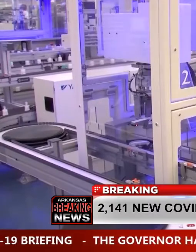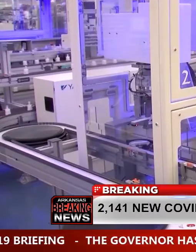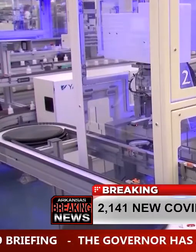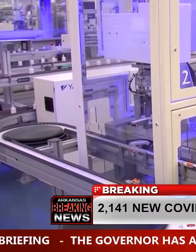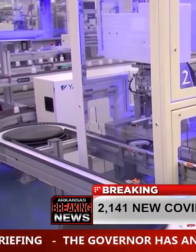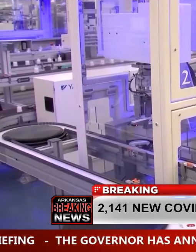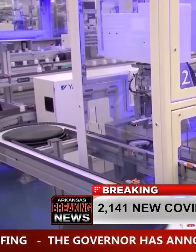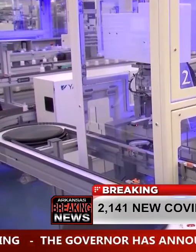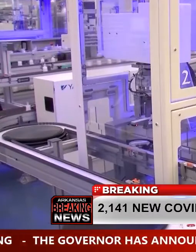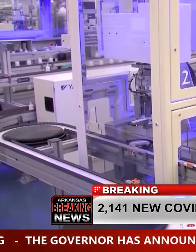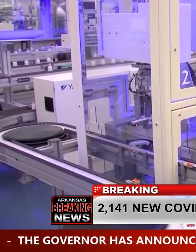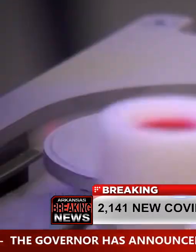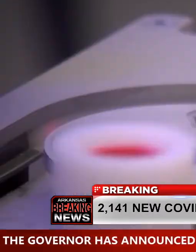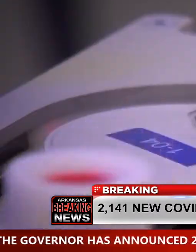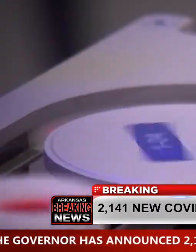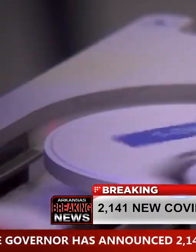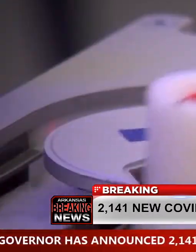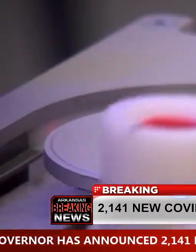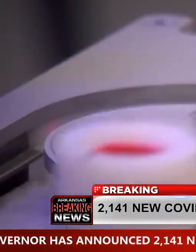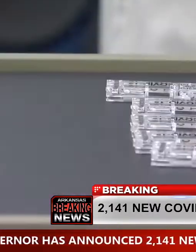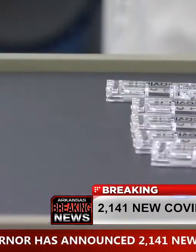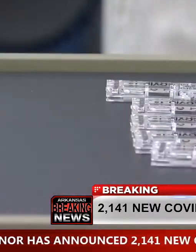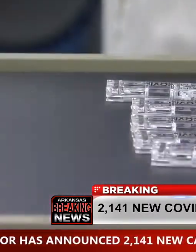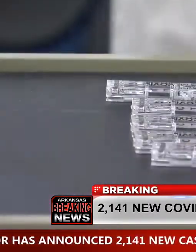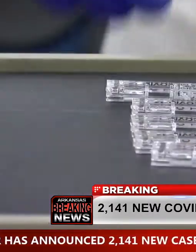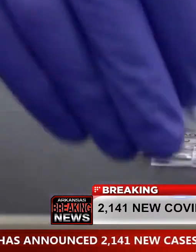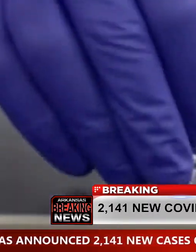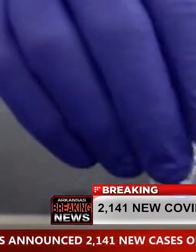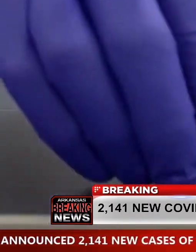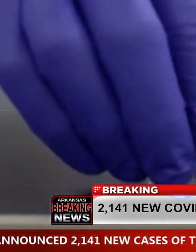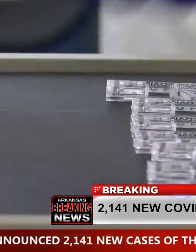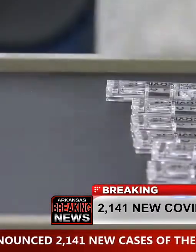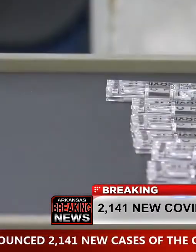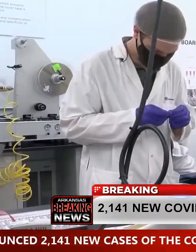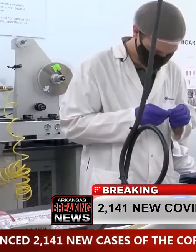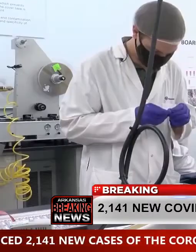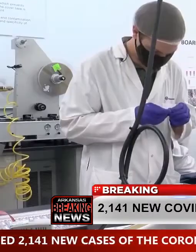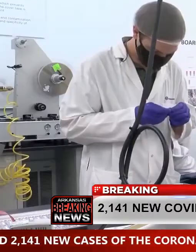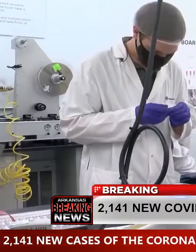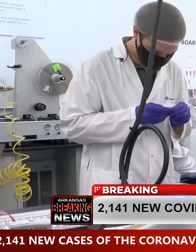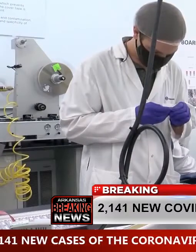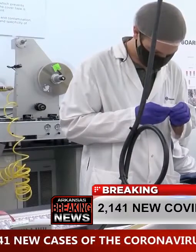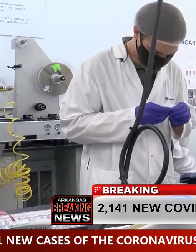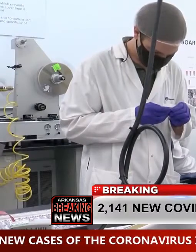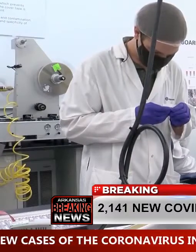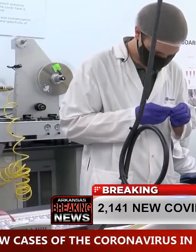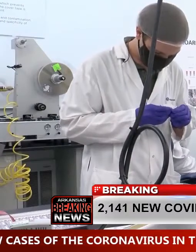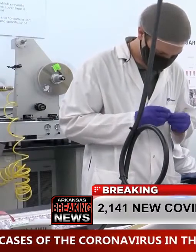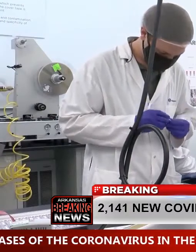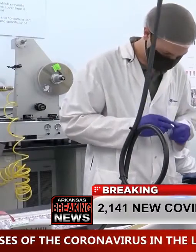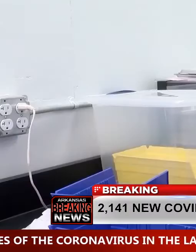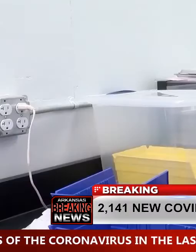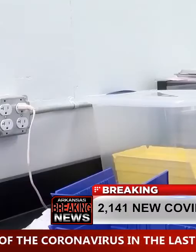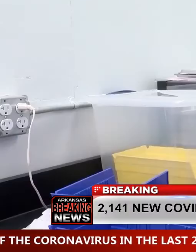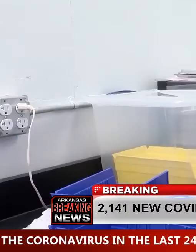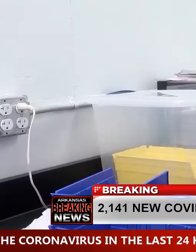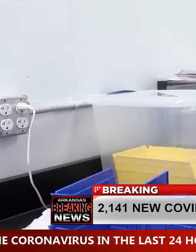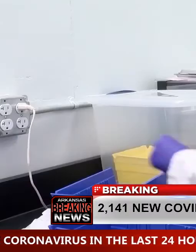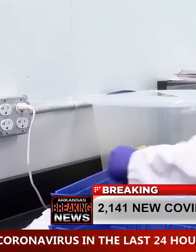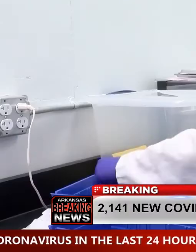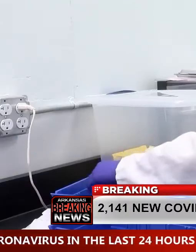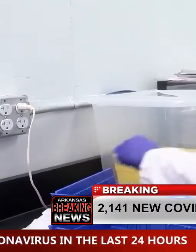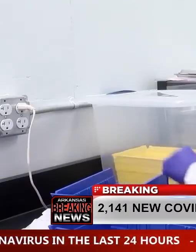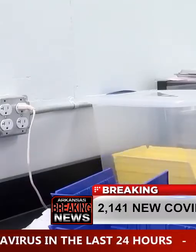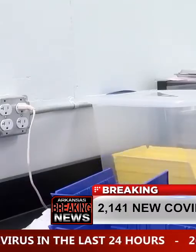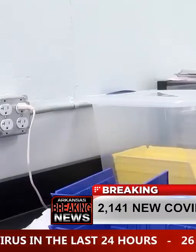Dr. Jose Romero from the Arkansas Department of Health. The health secretary saying that this pandemic is not under control, urging